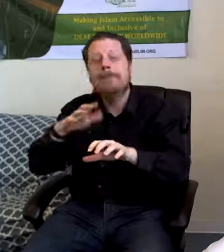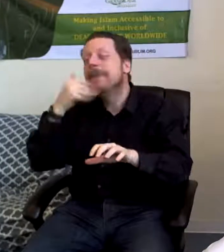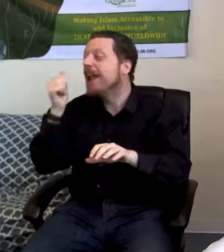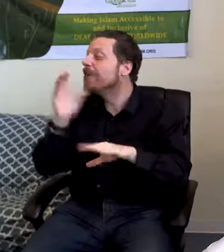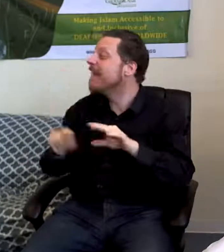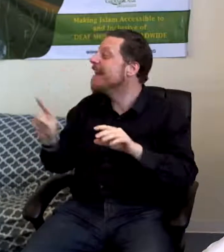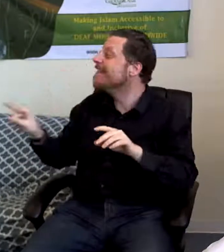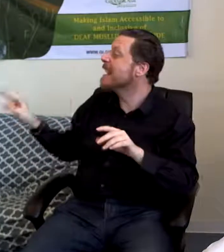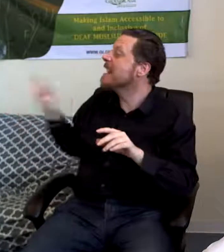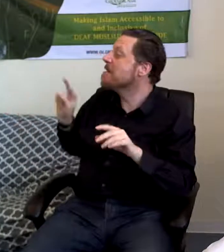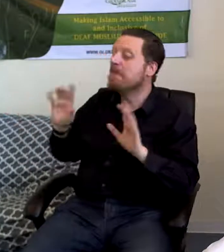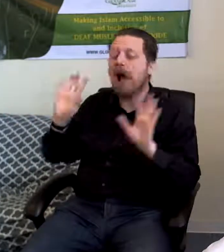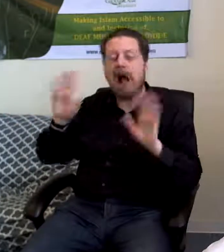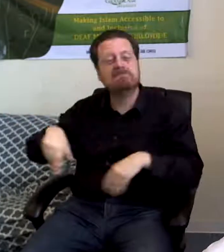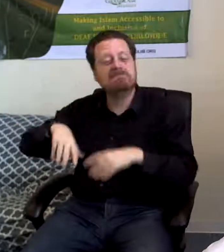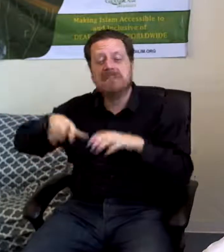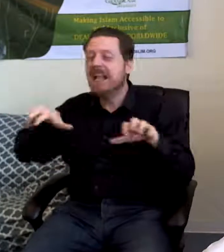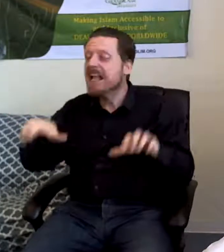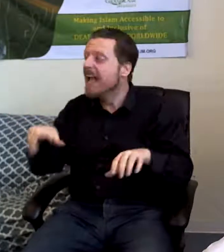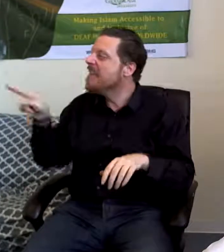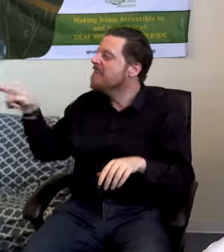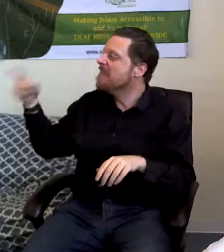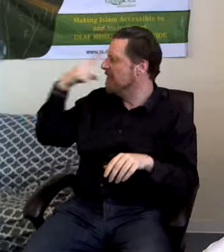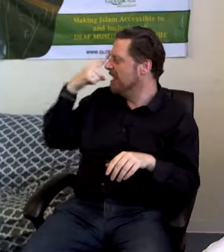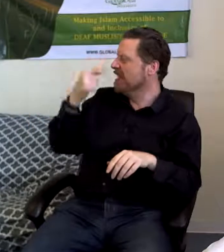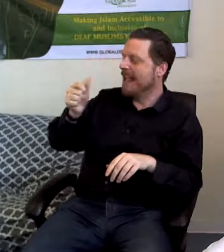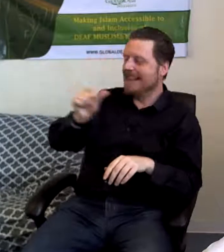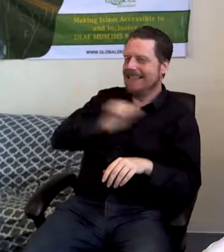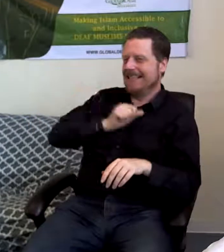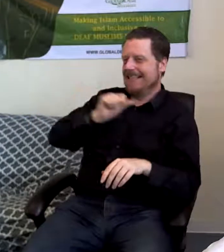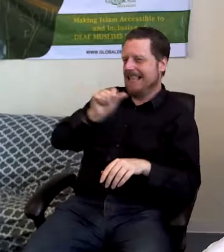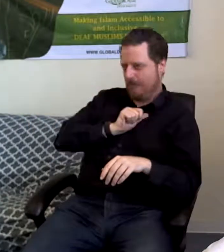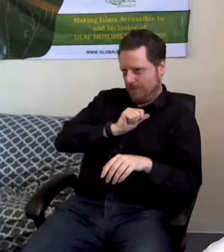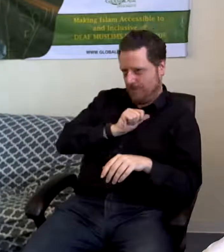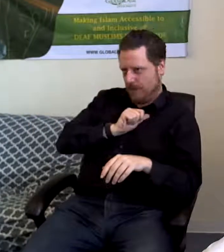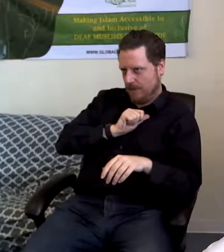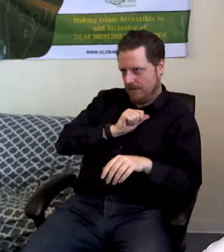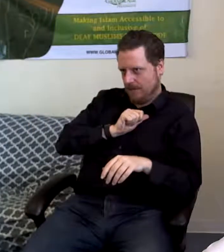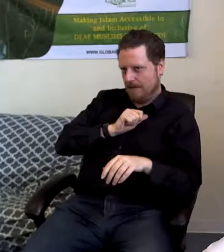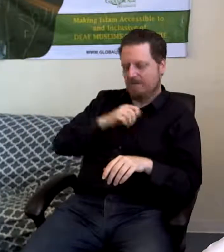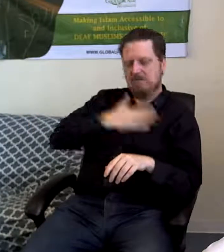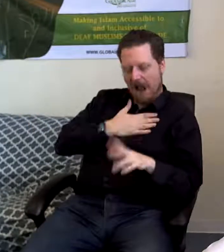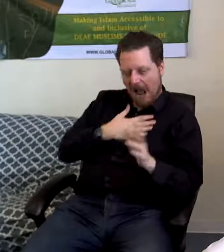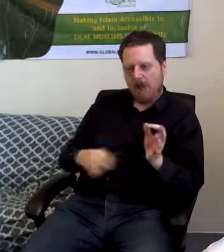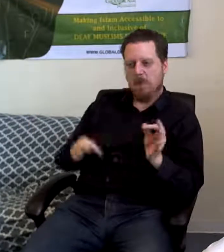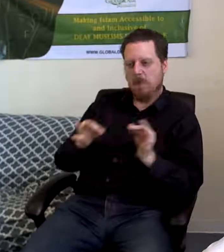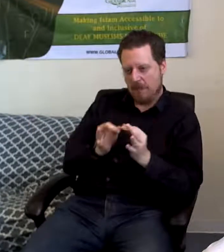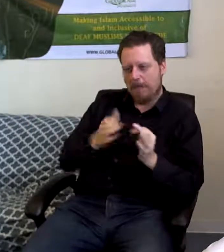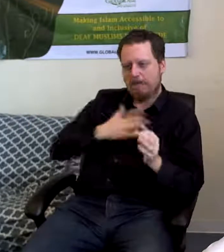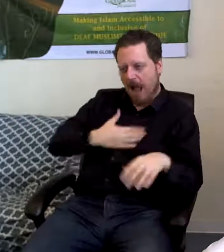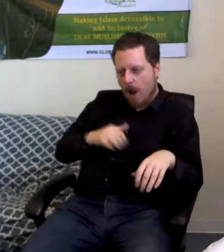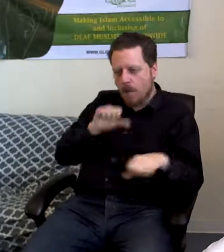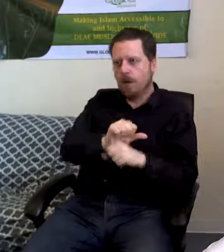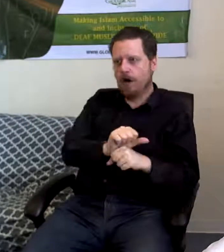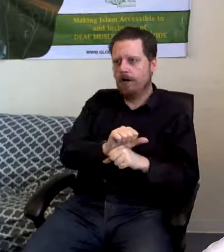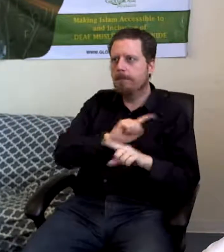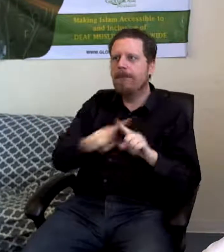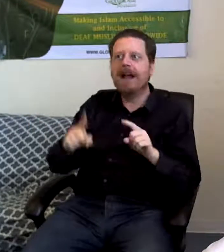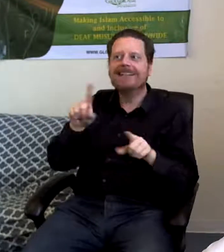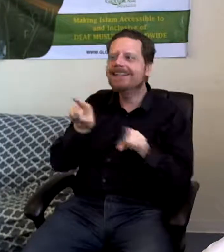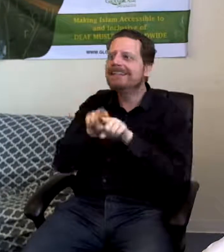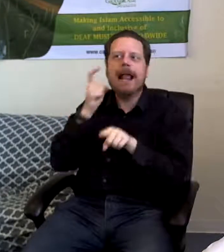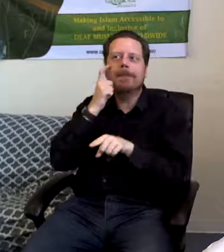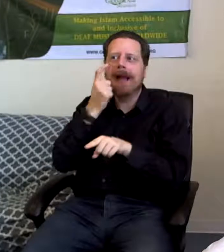believe. They think of themselves and their works. Okay? But the same eyes